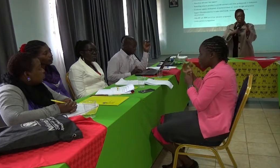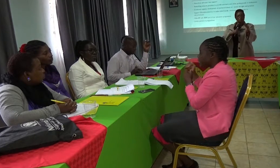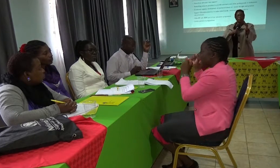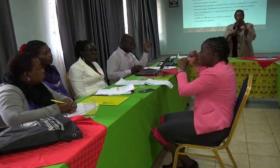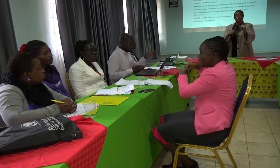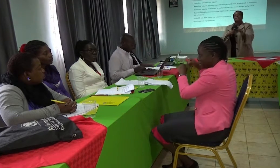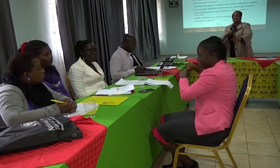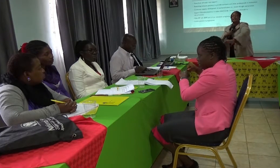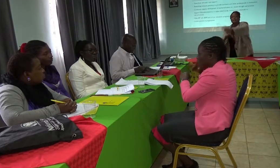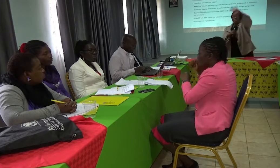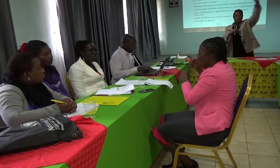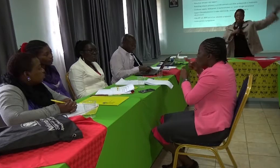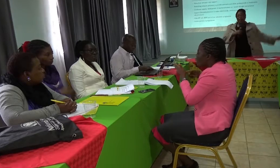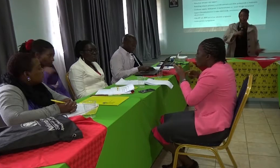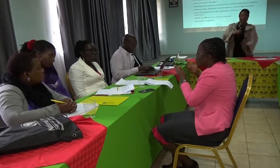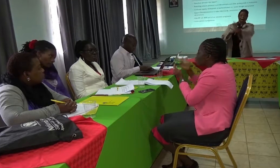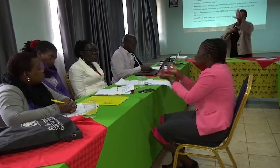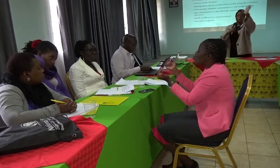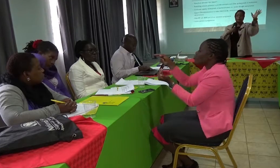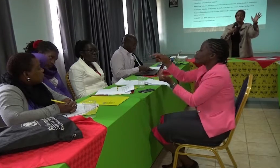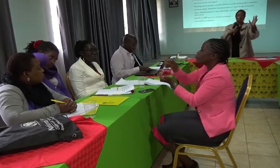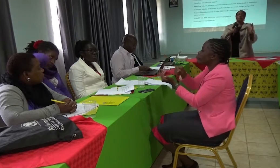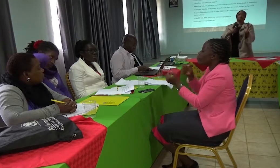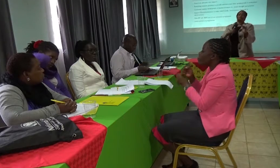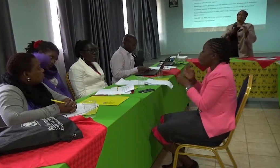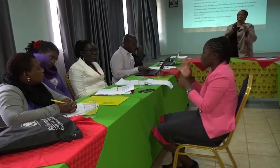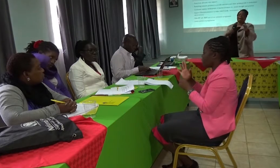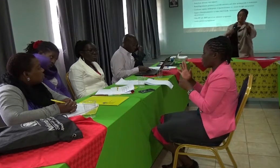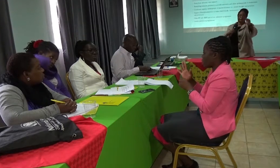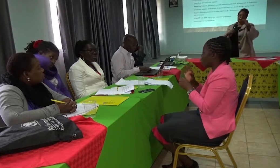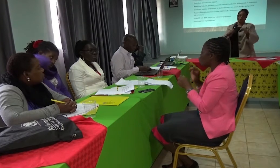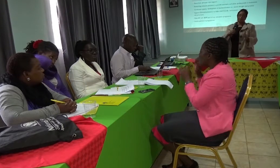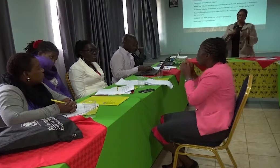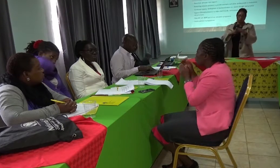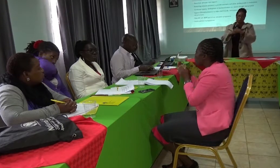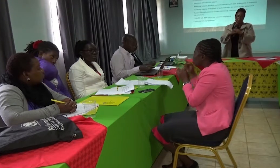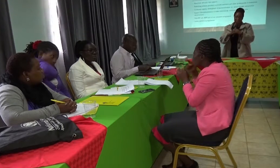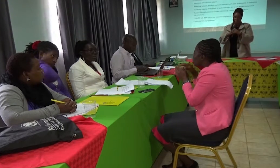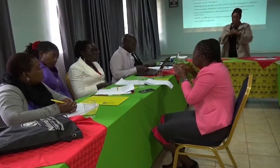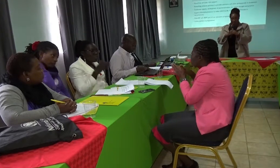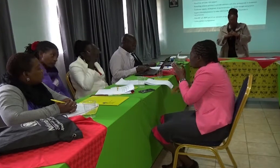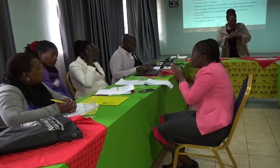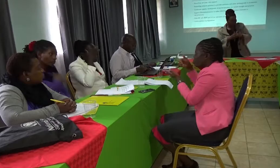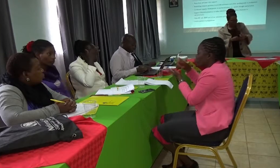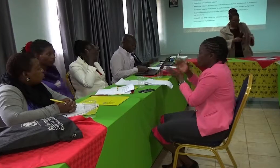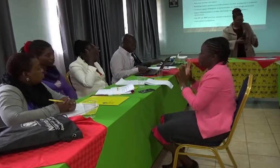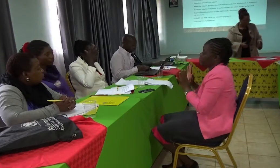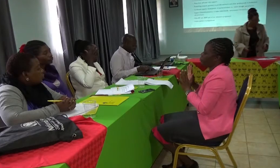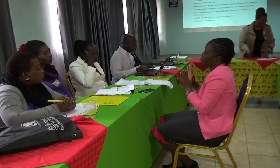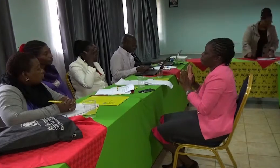but not what the children have performed, and we put Lydia in one of those ranges. Thank you.